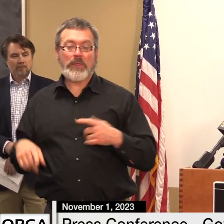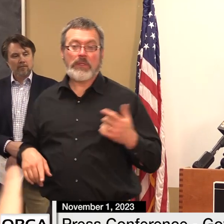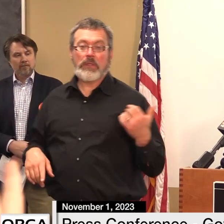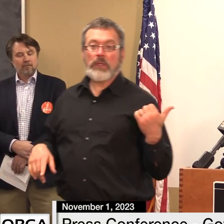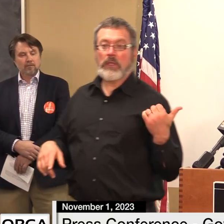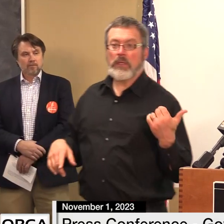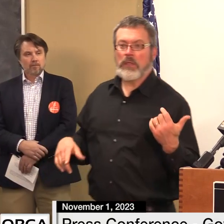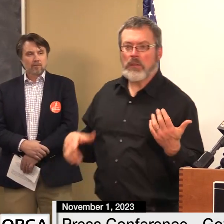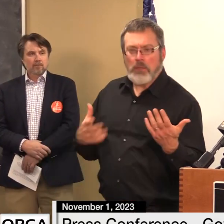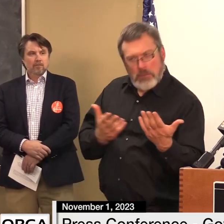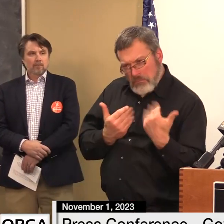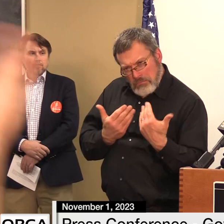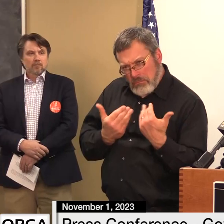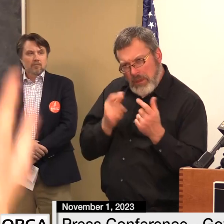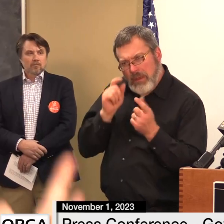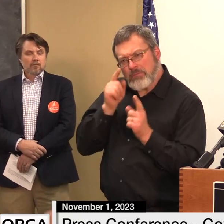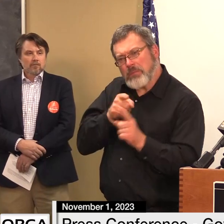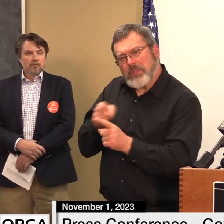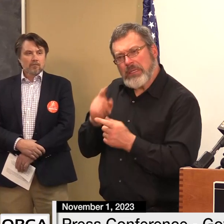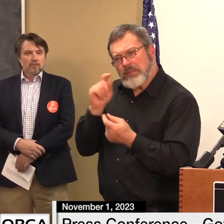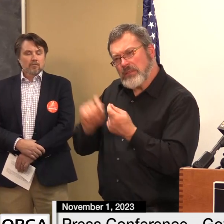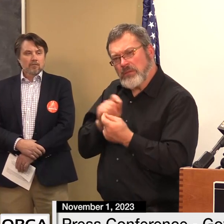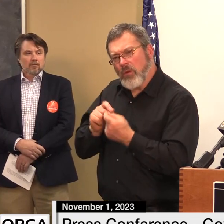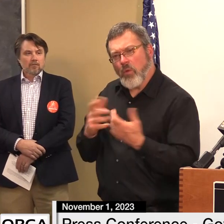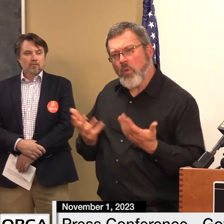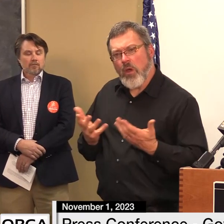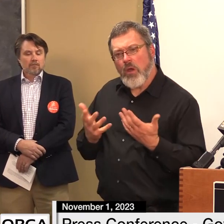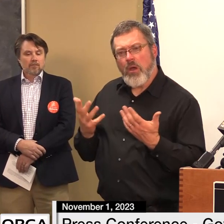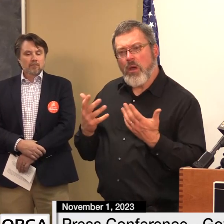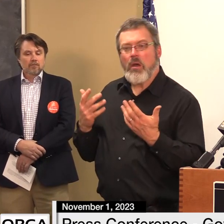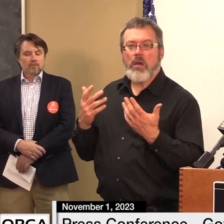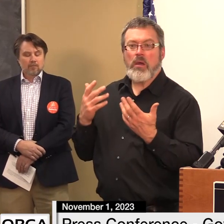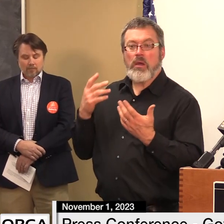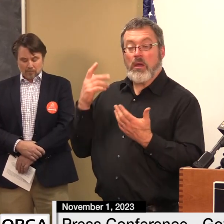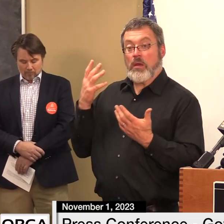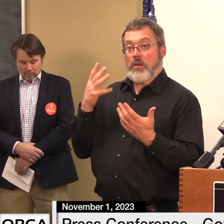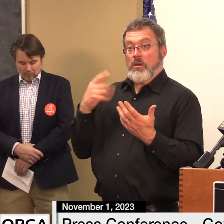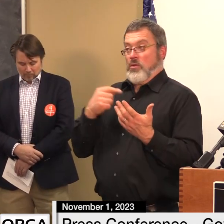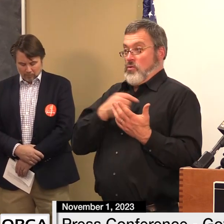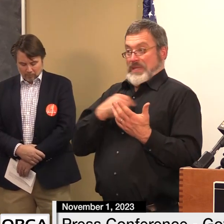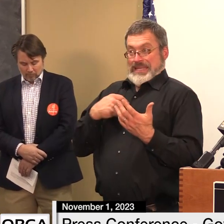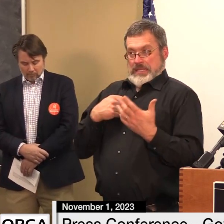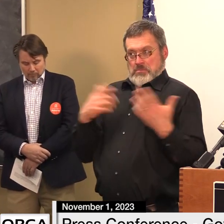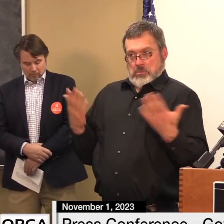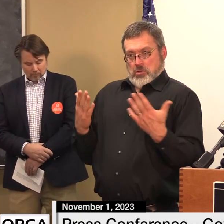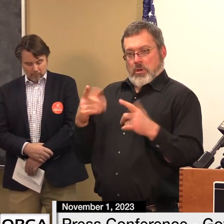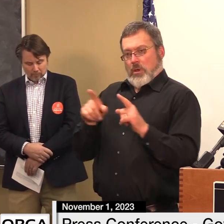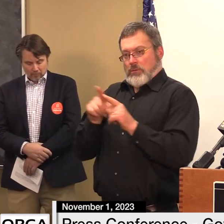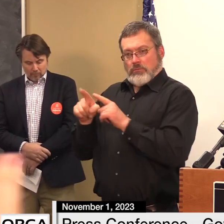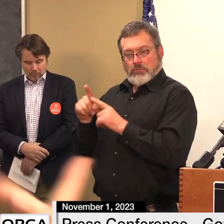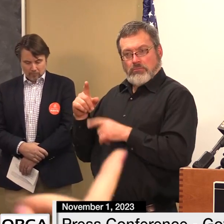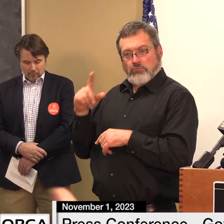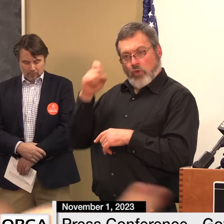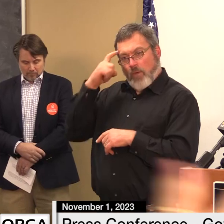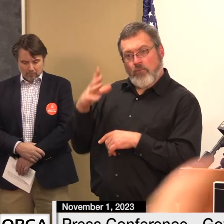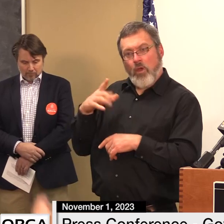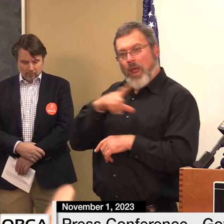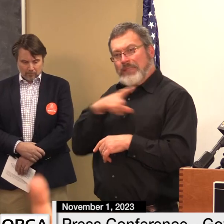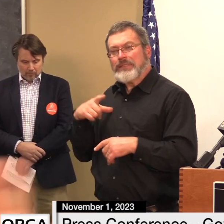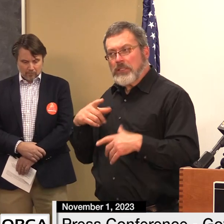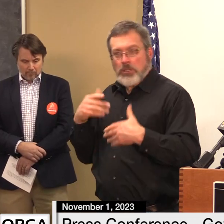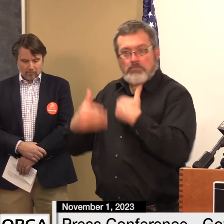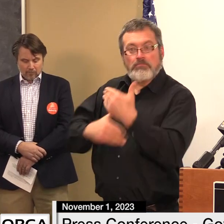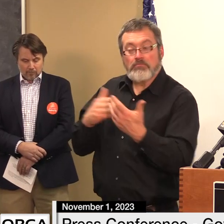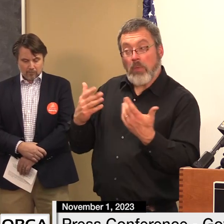appears that much of what we did may have prevented what happened there, but I don't know that to be the